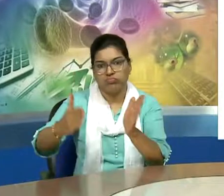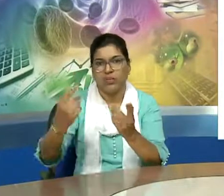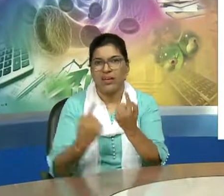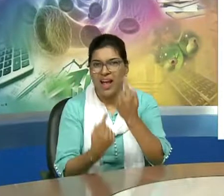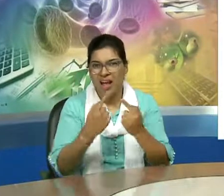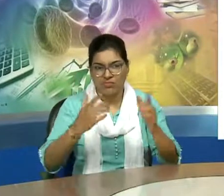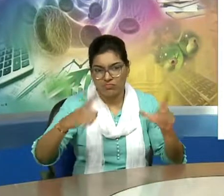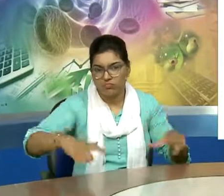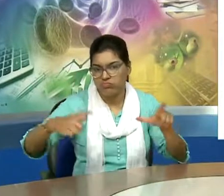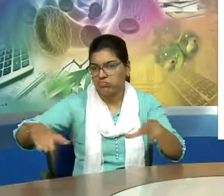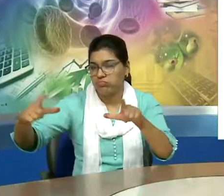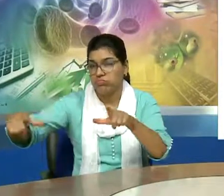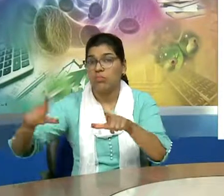replaced.